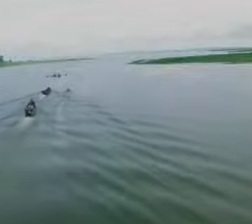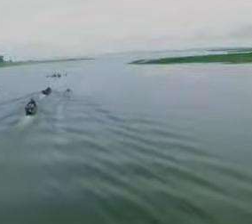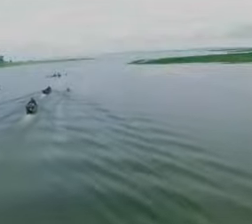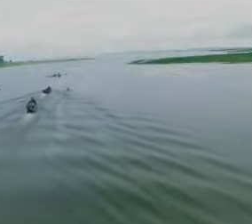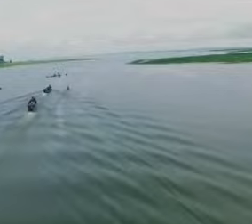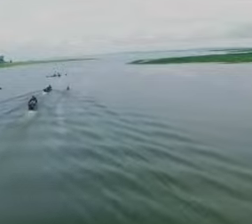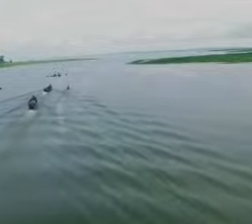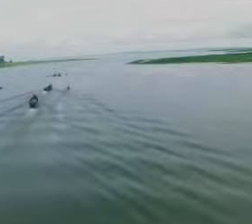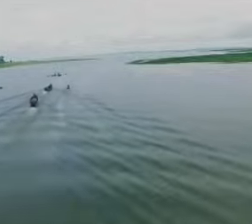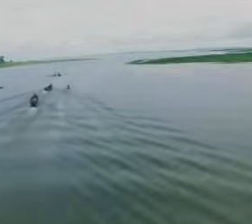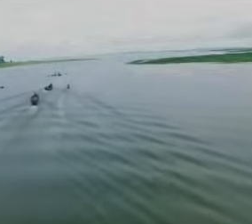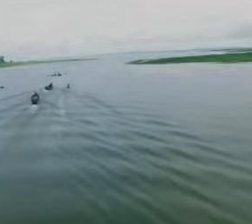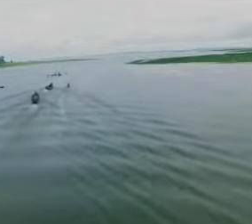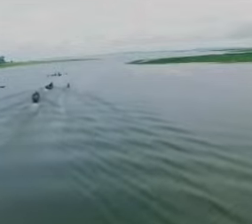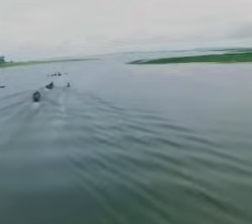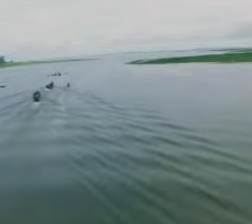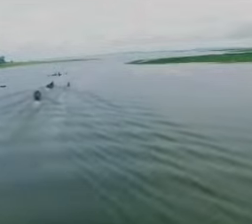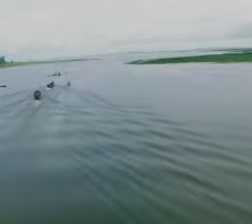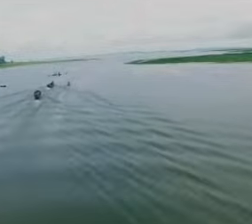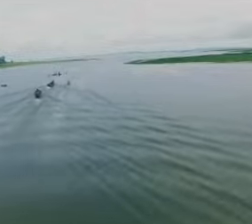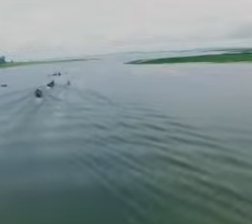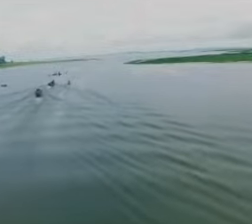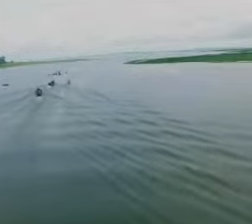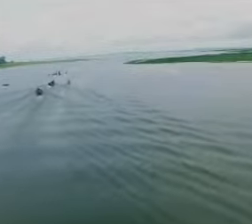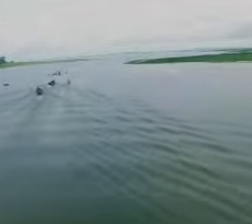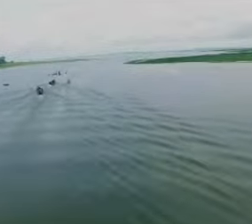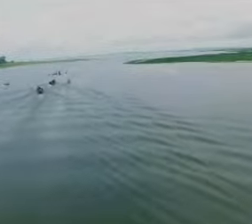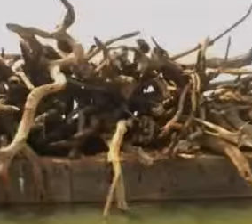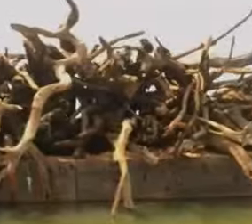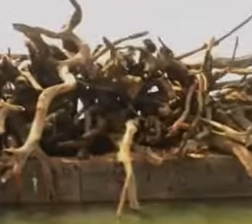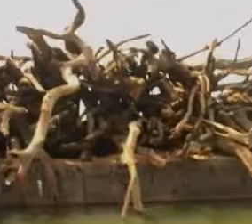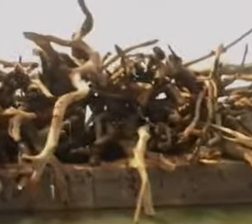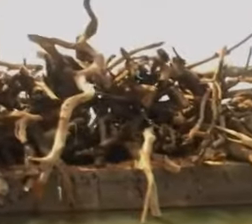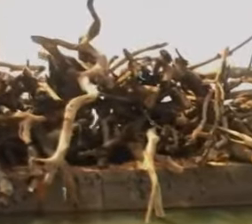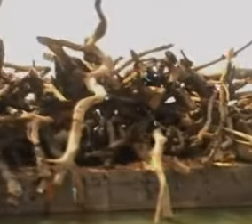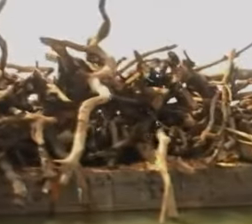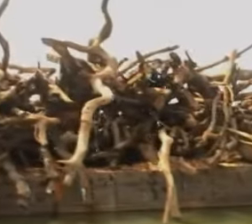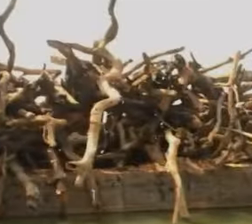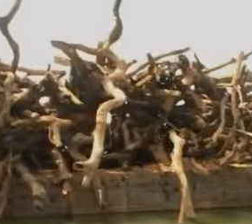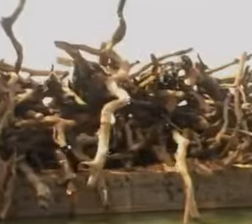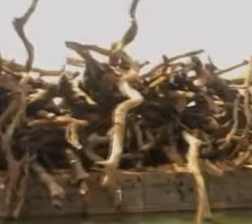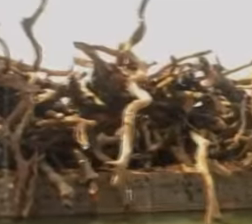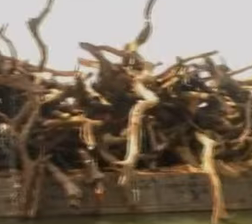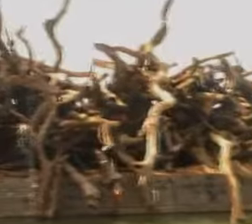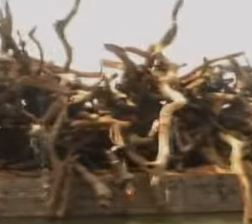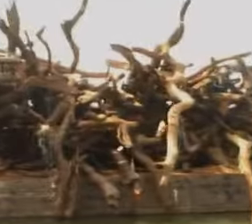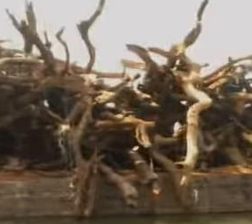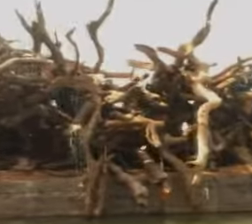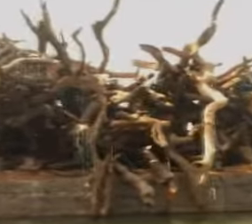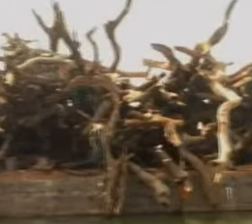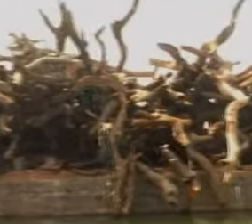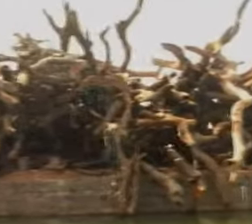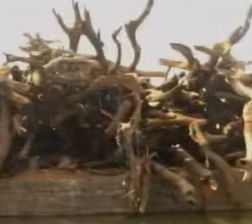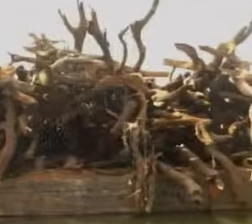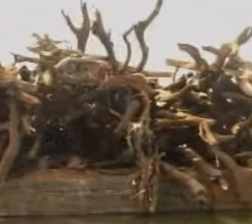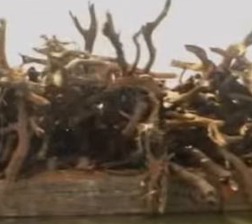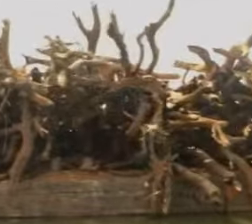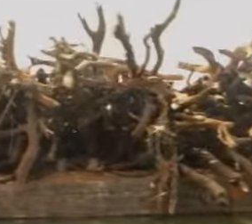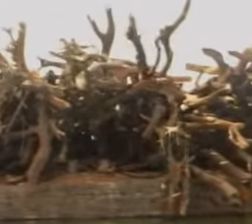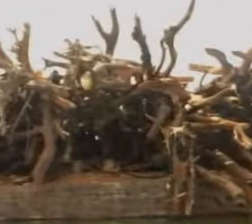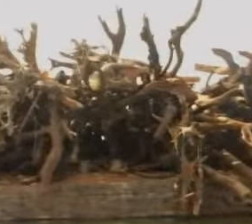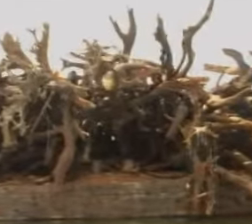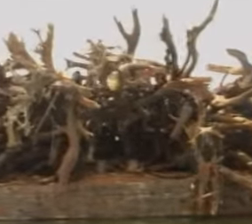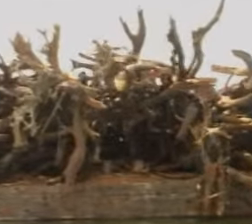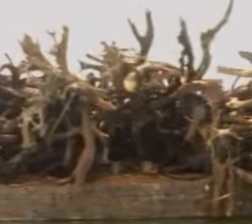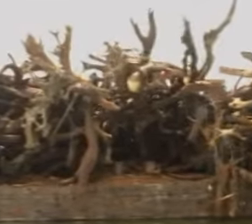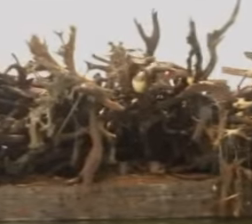to commute safely. Between 2018 and 2019, the authority contracted the Kitekrachi Timber Recovery